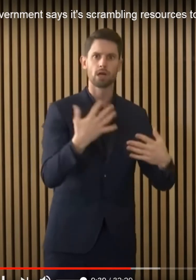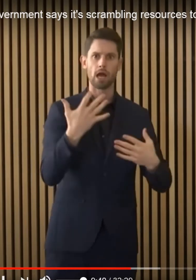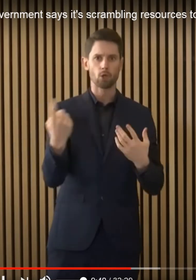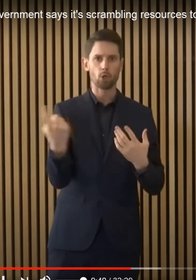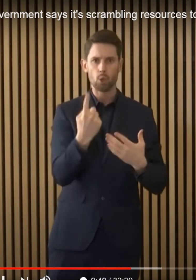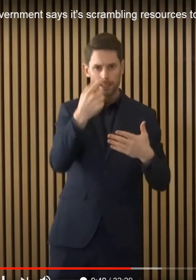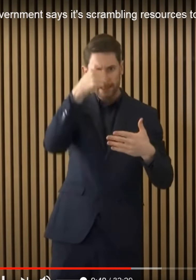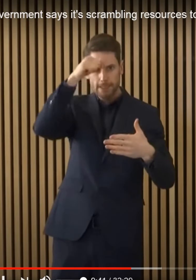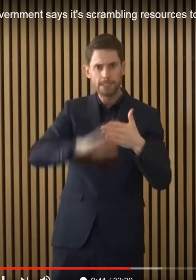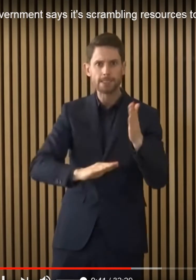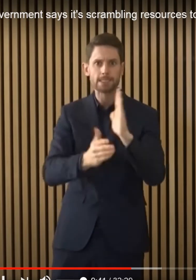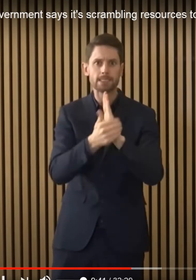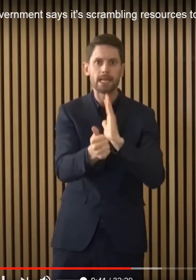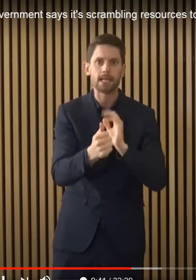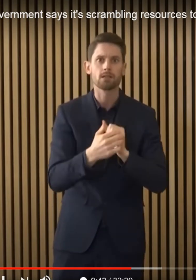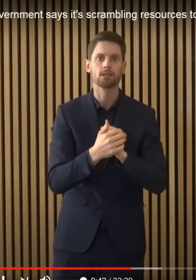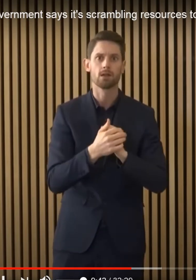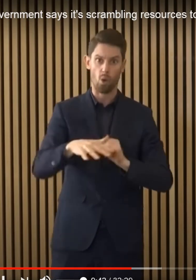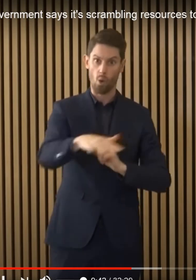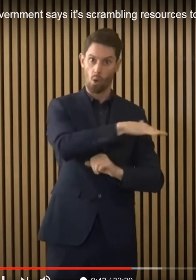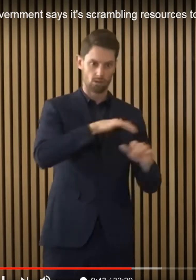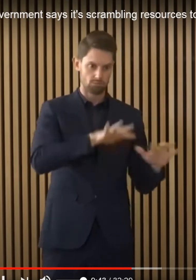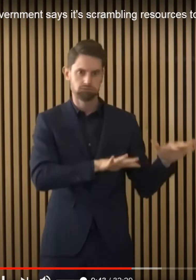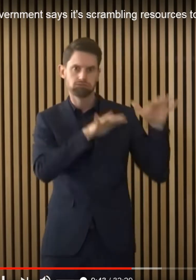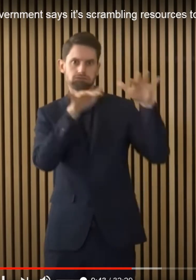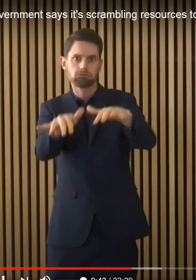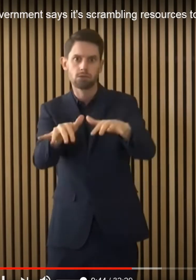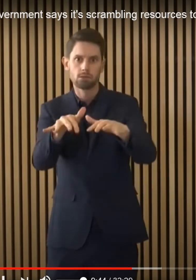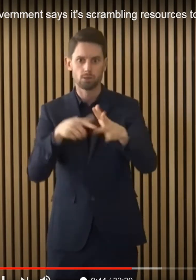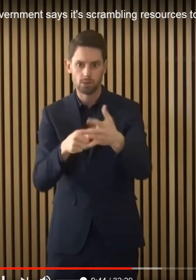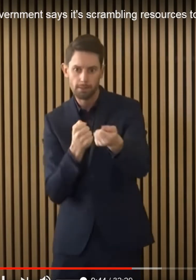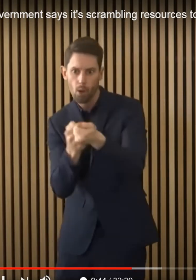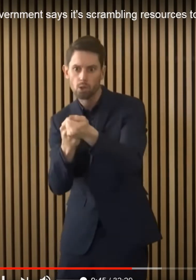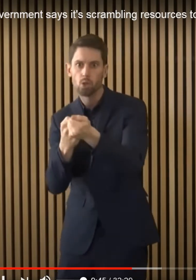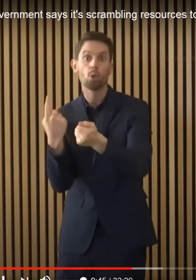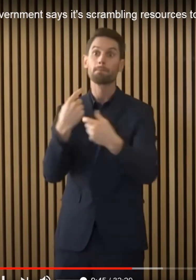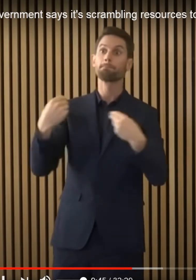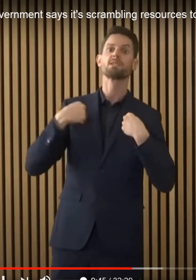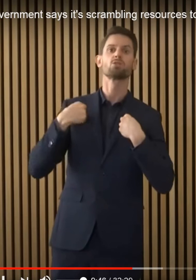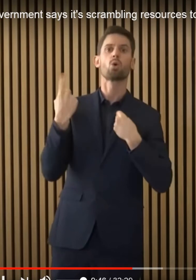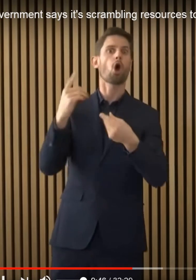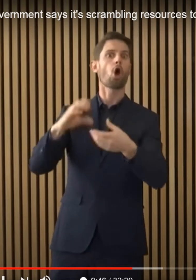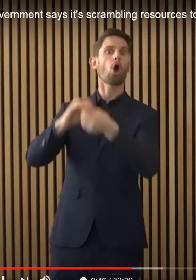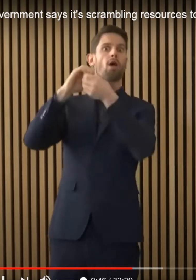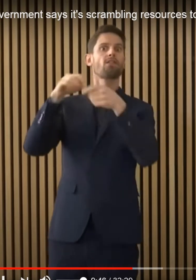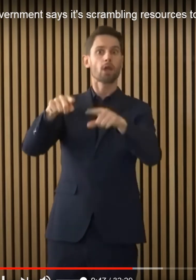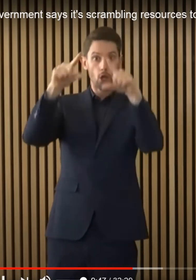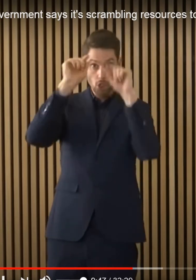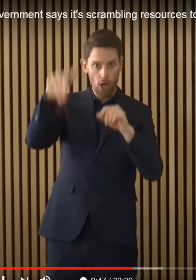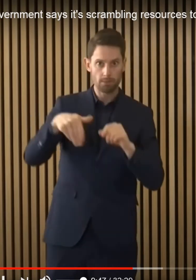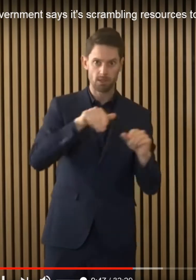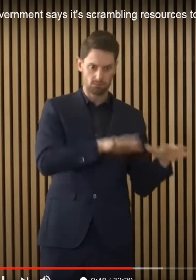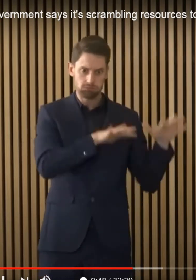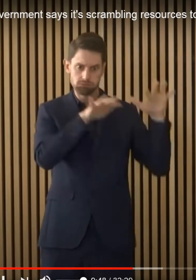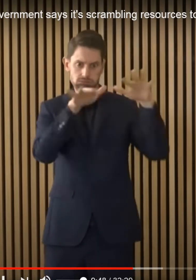multidisciplinary team to help stabilise a situation, support the owner and operator of the facility to make sure